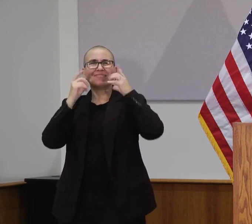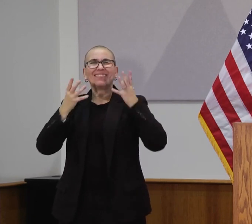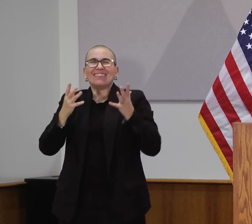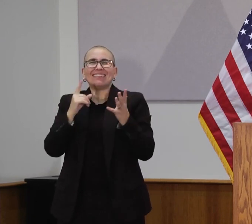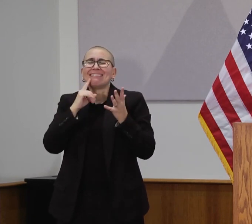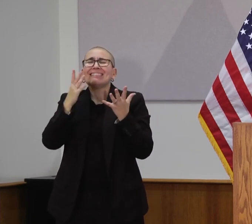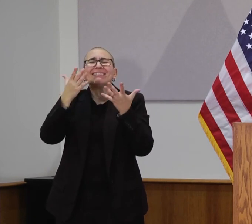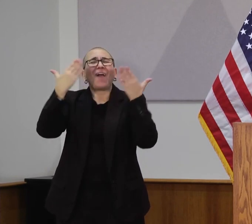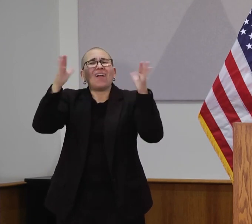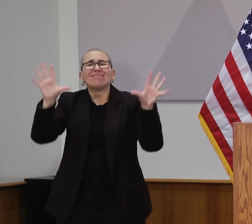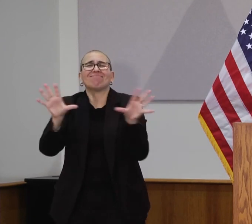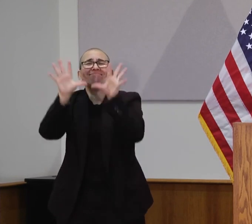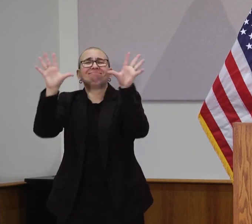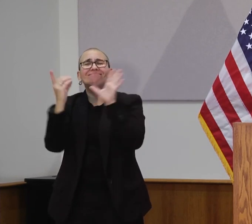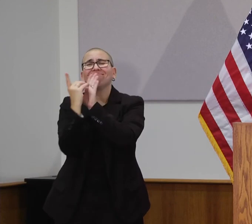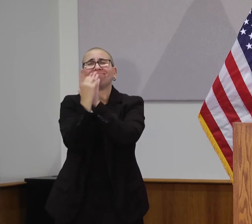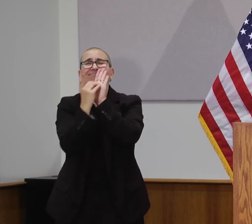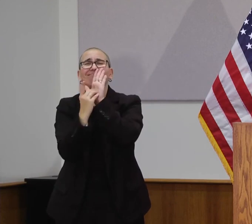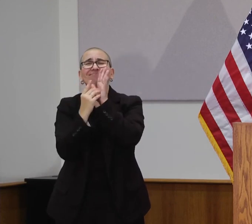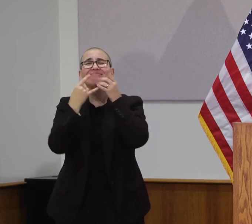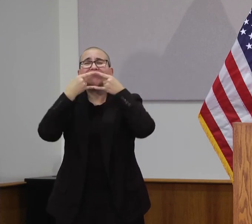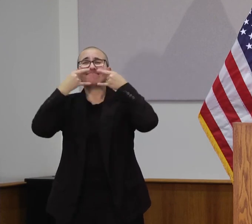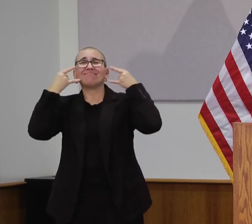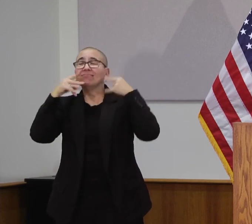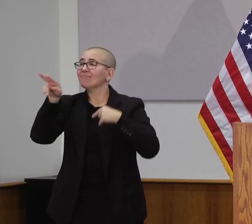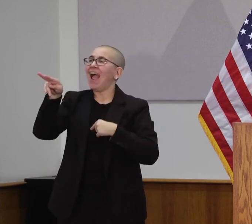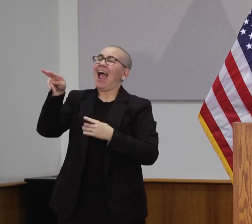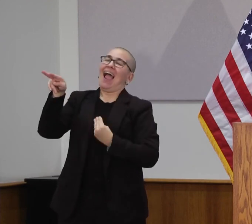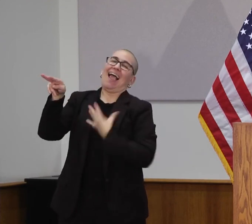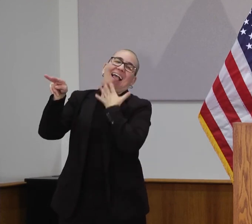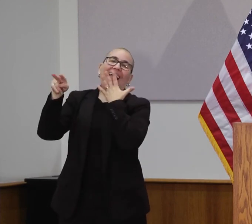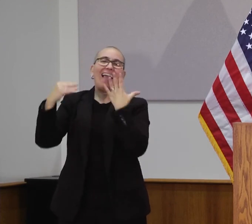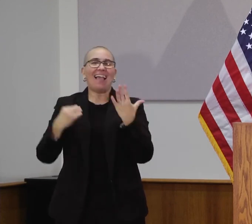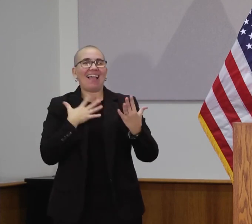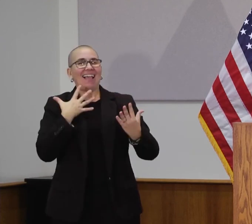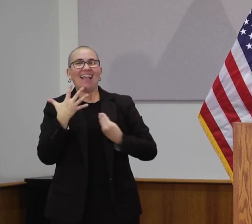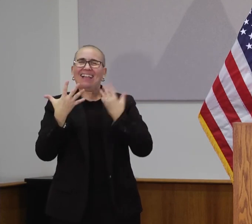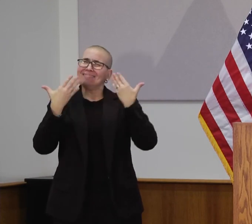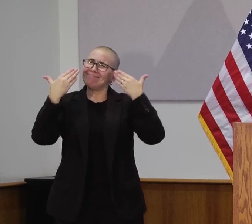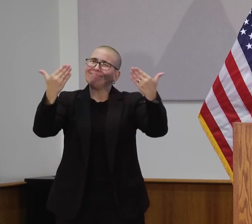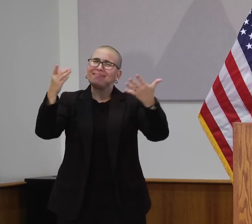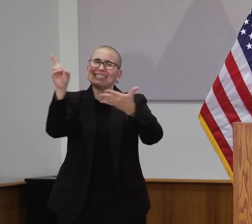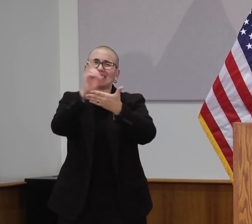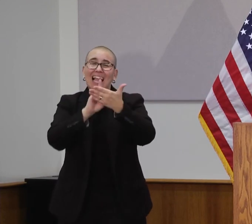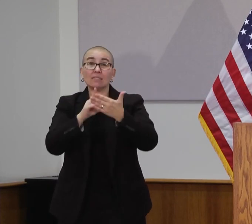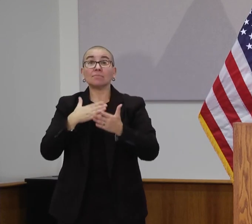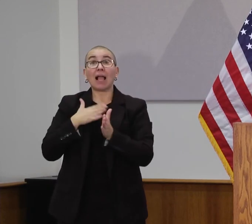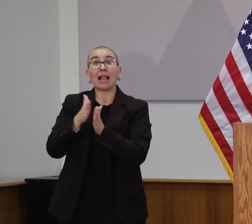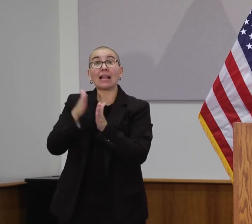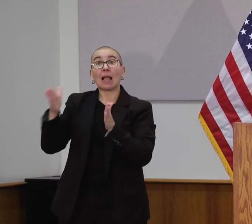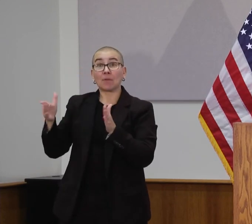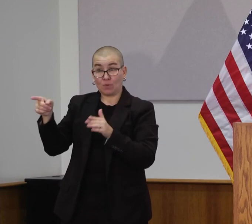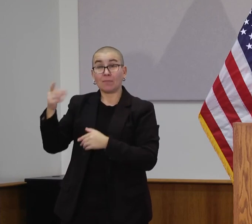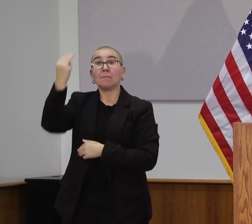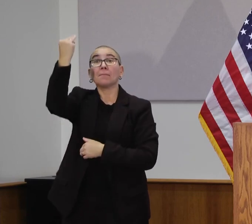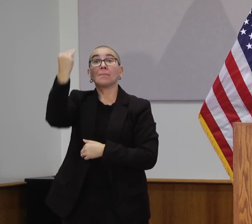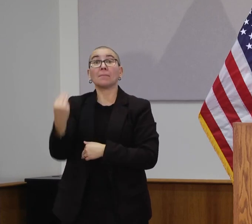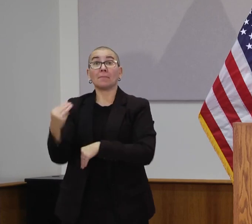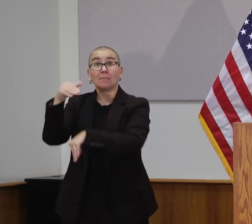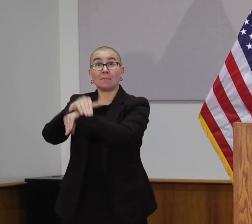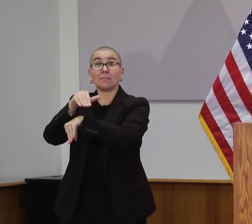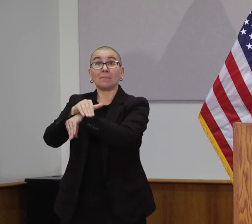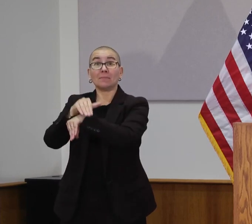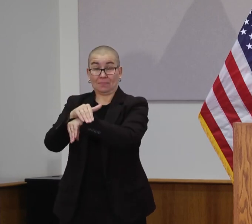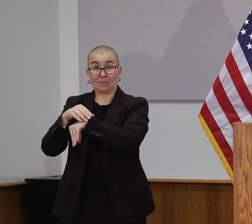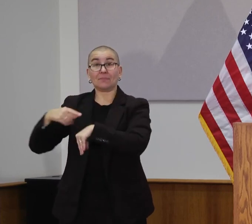you, it improved the whole feel of my neighborhood. Every Monday night, a group of